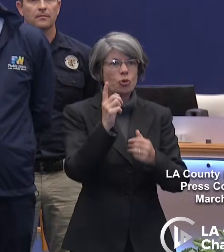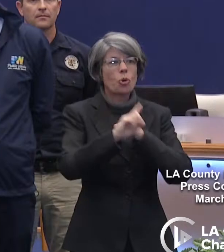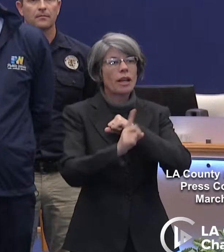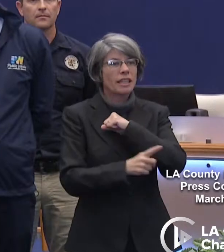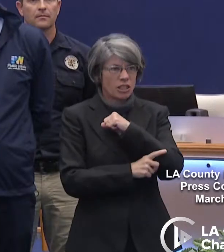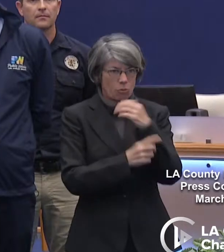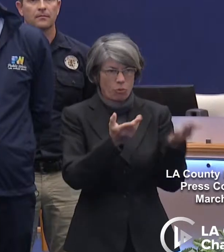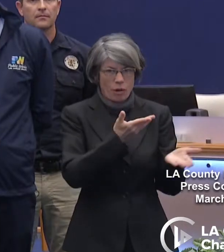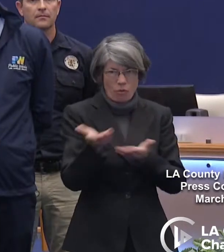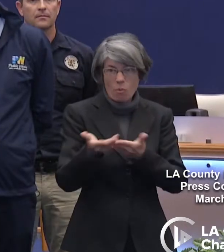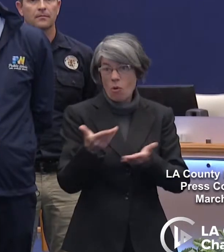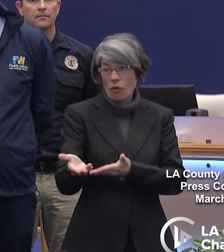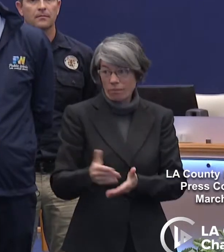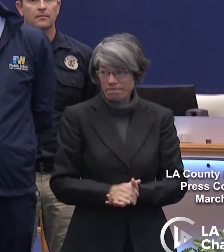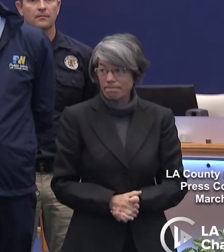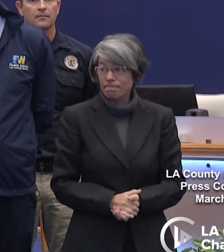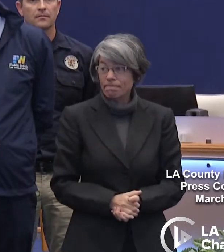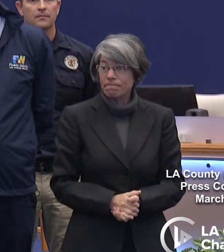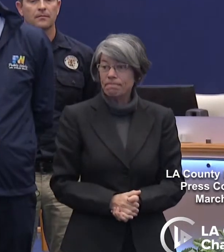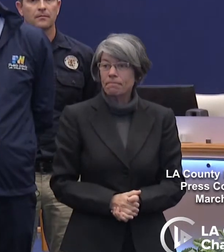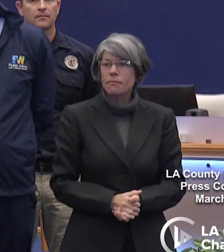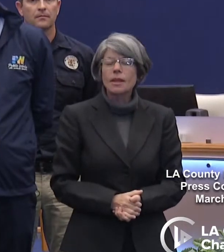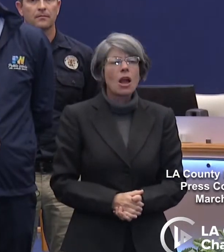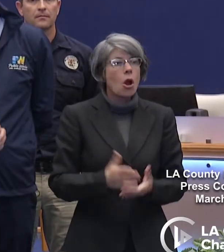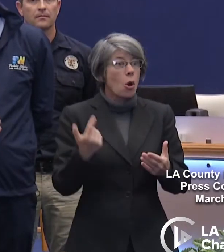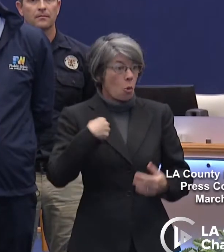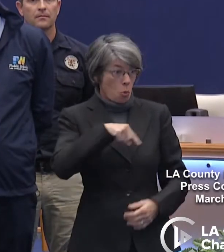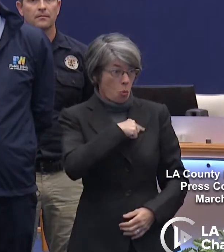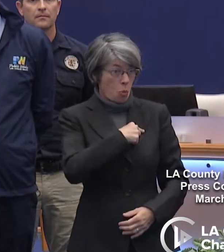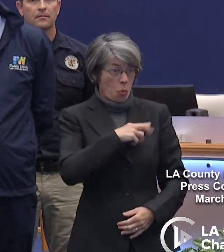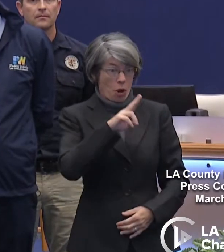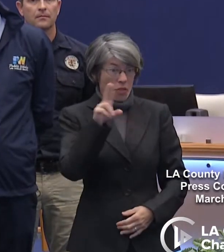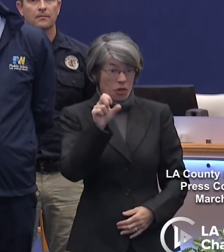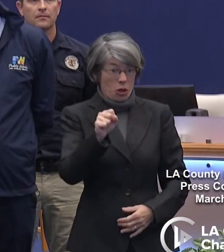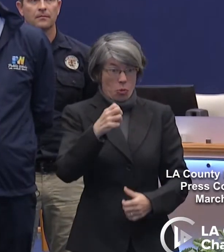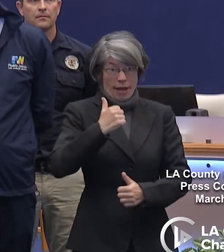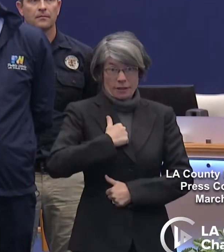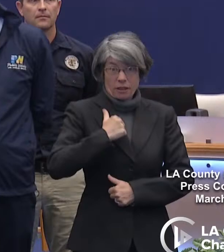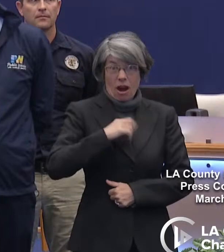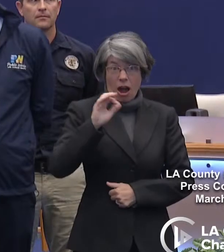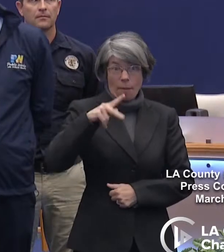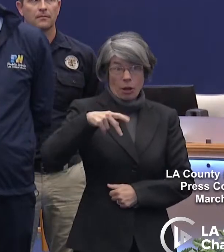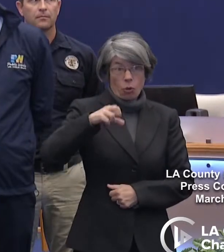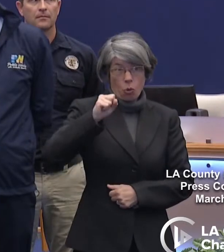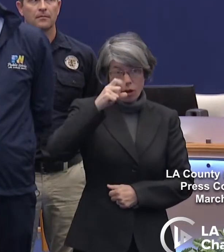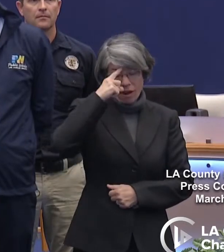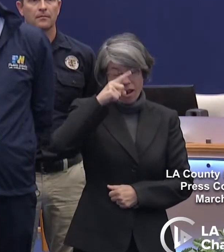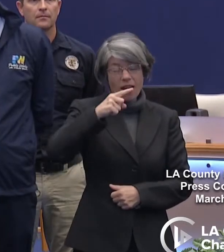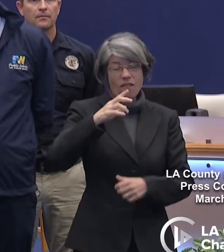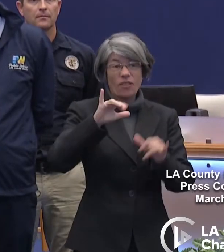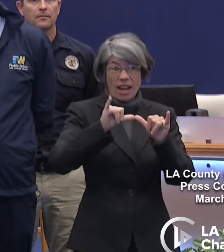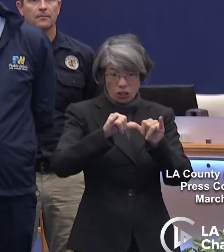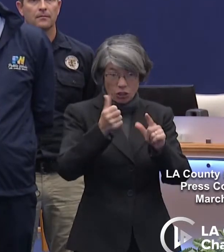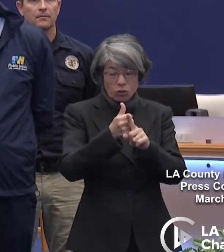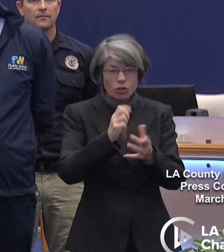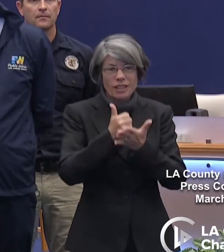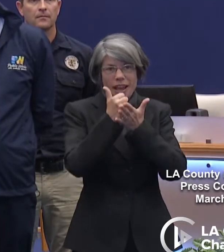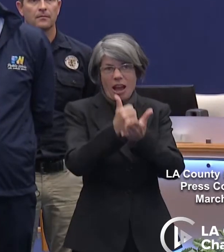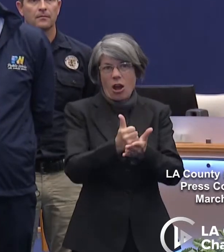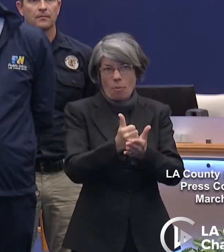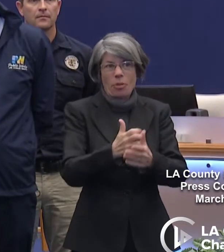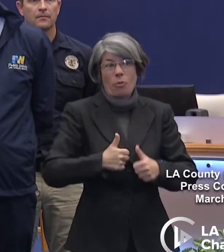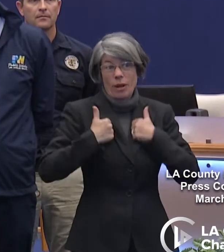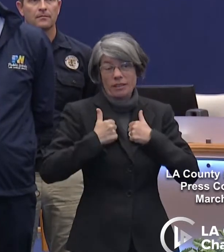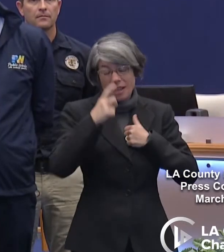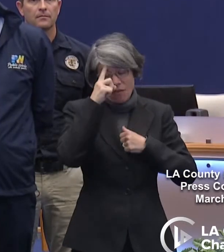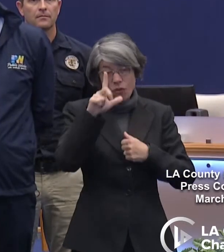removal operations. We, the U.S. Army Corps of Engineers, remain committed to helping the residents of Los Angeles